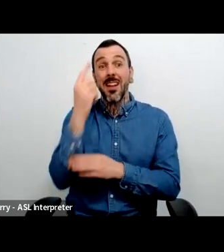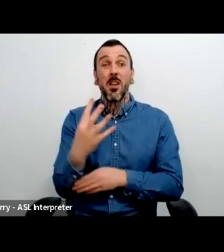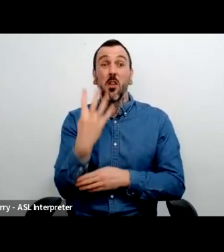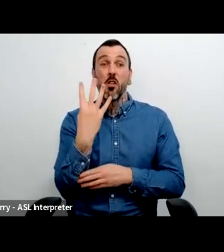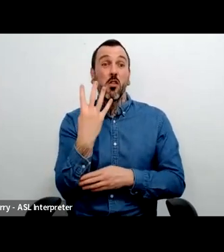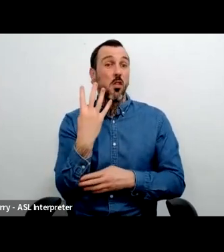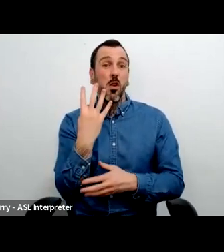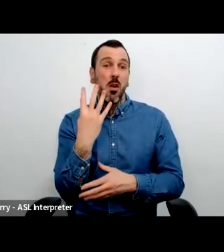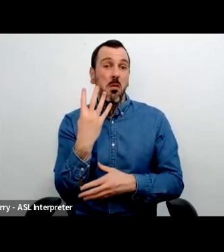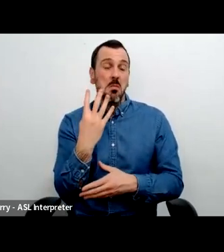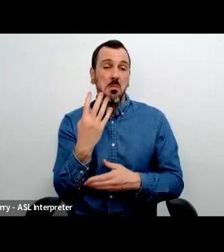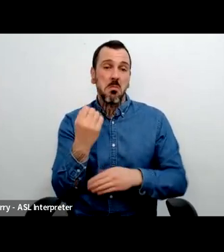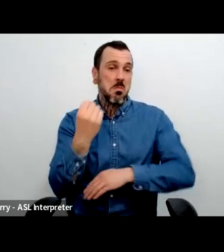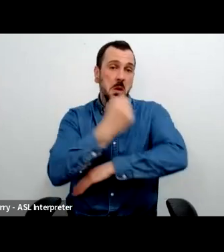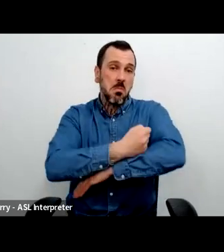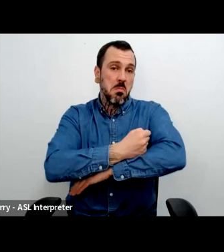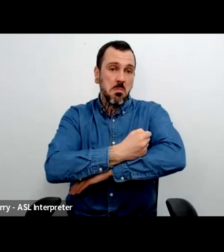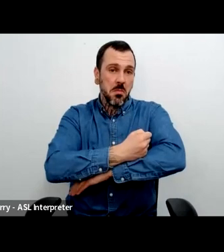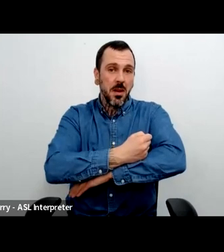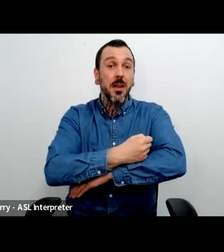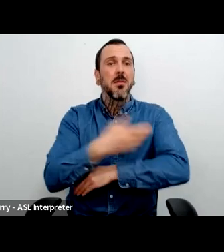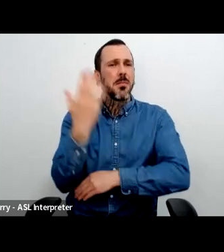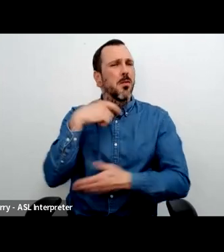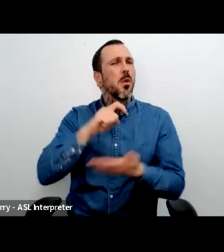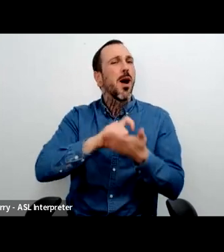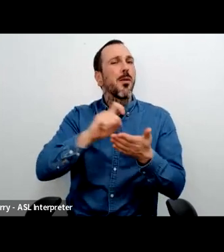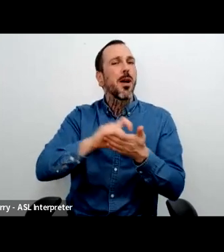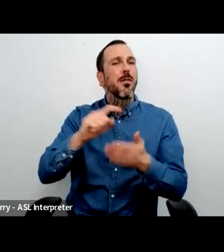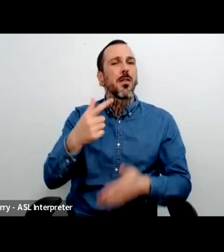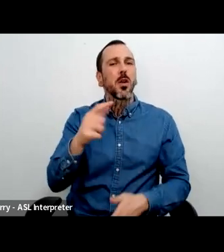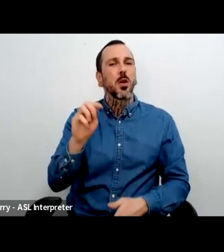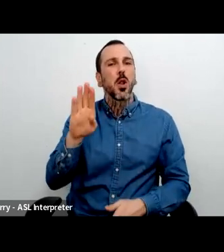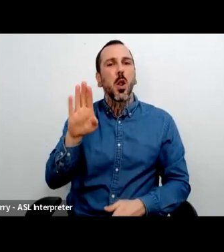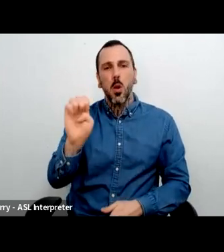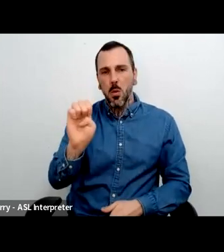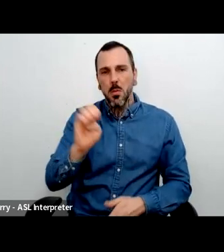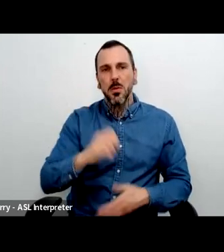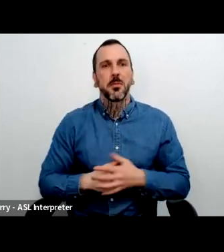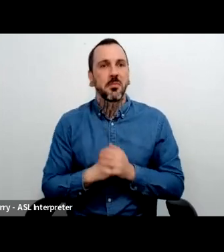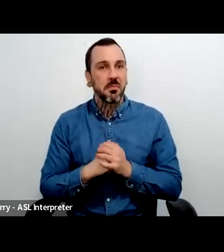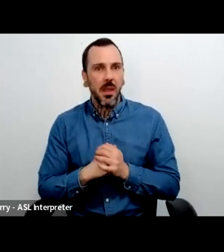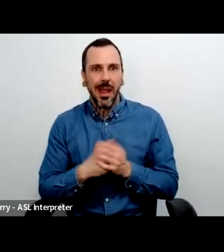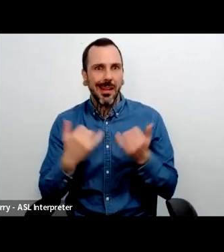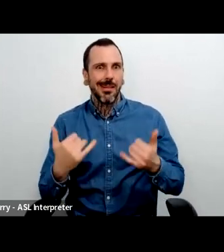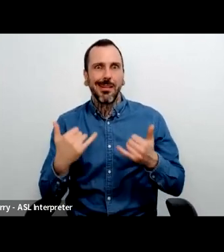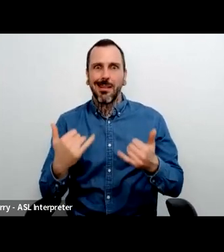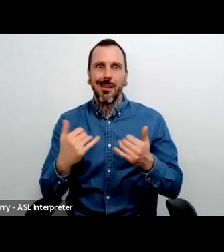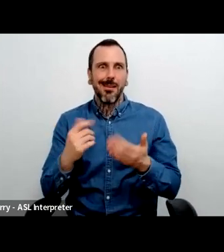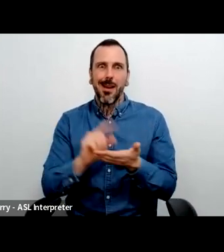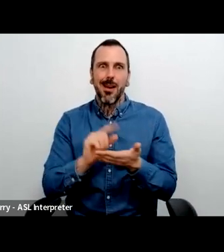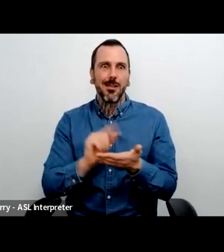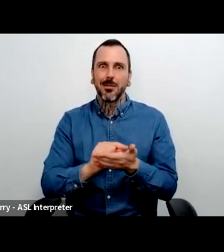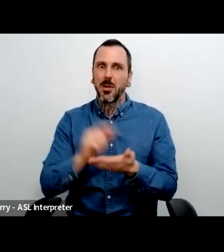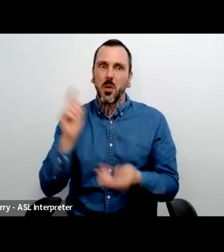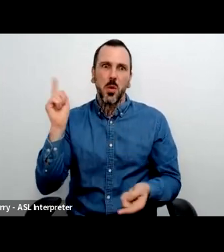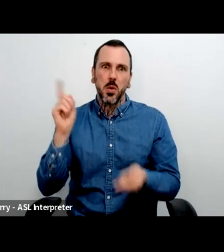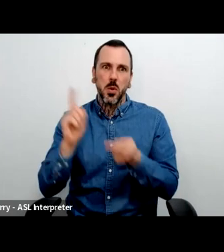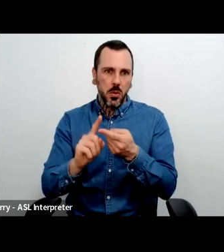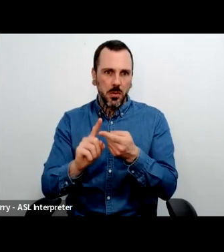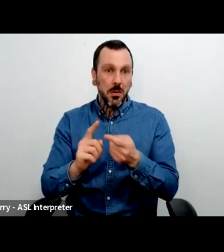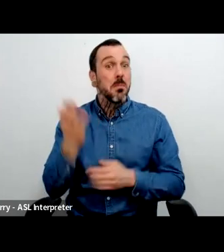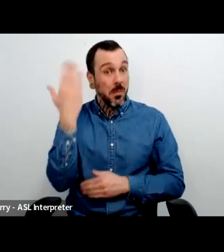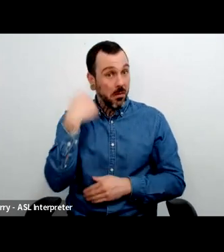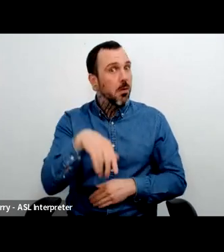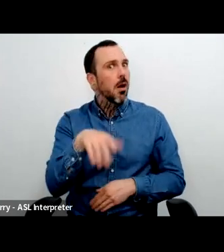been slashed. They don't always review things. I used to review every Cirque du Soleil show, and a lot of theater I reviewed for them. Not anymore.